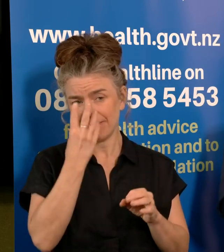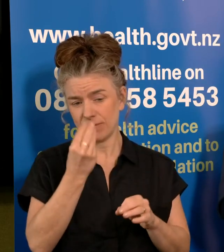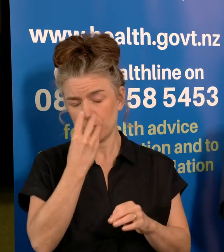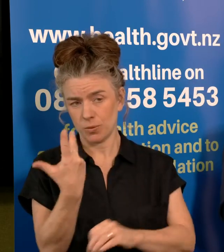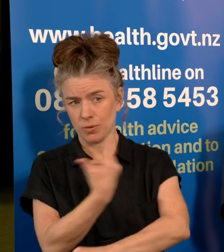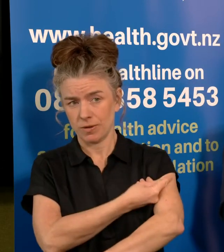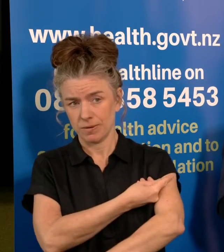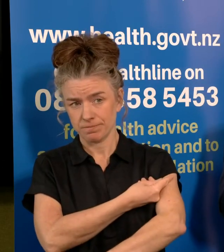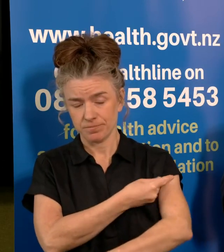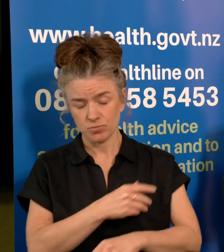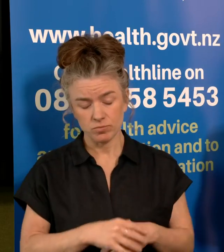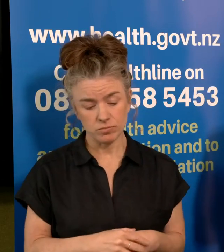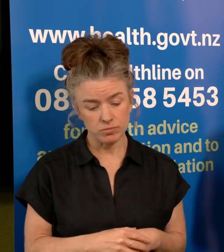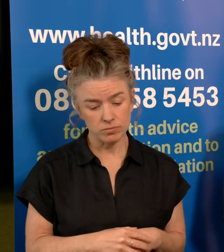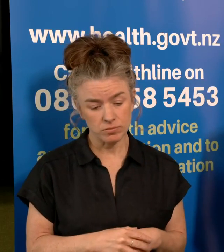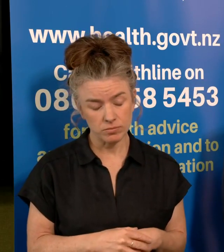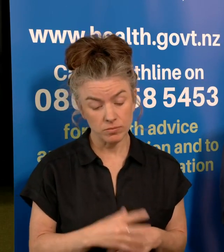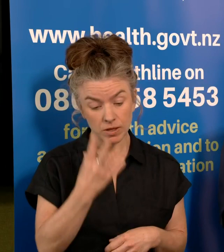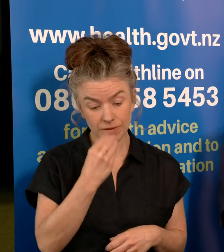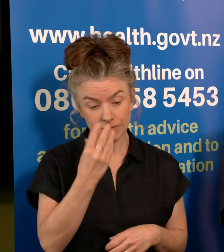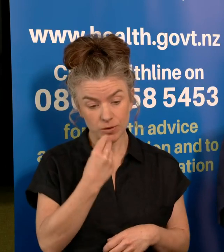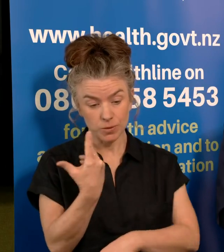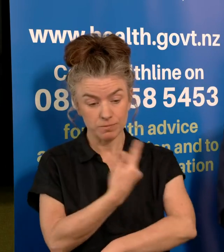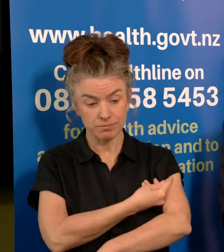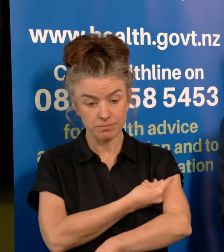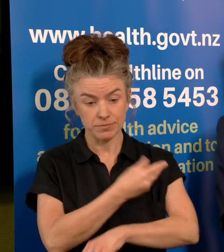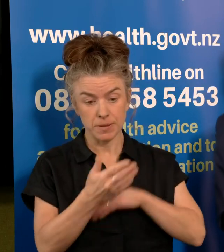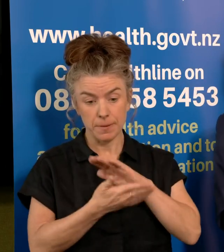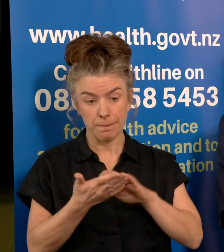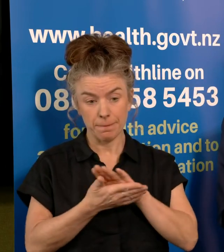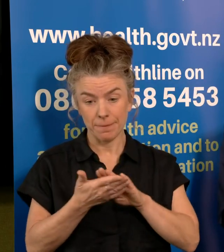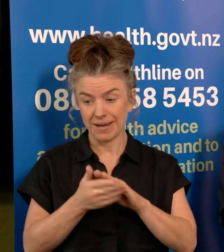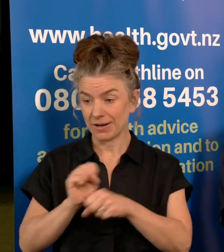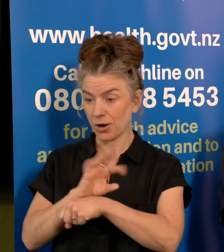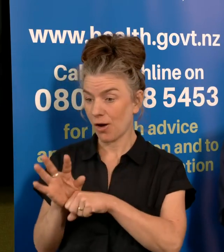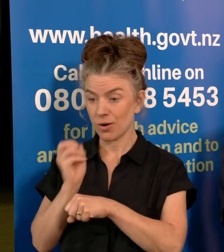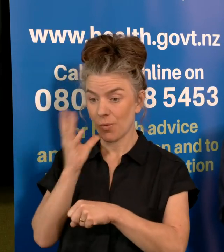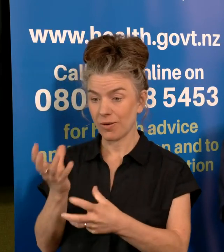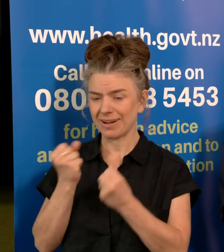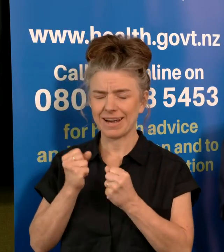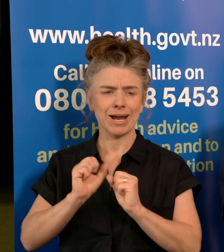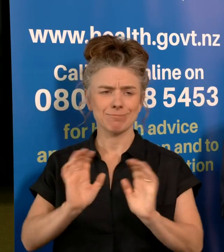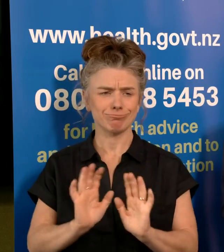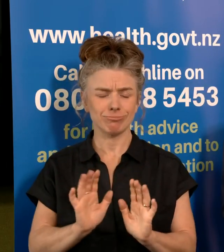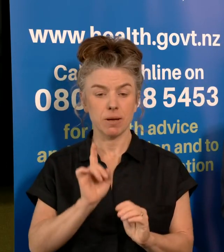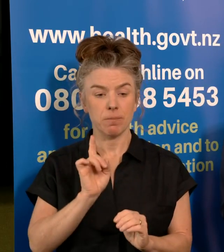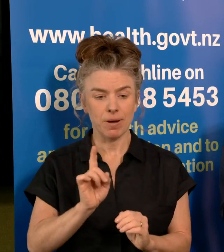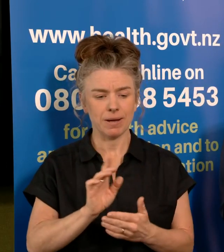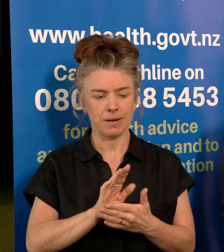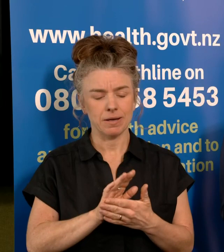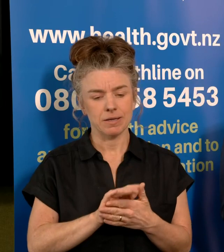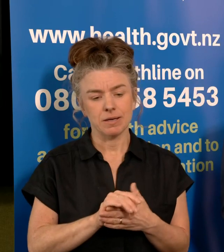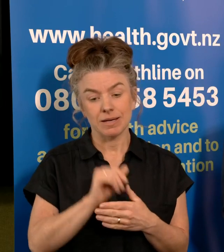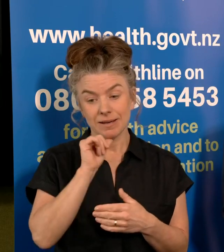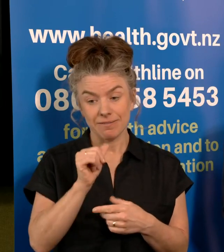influenza vaccination. Now, the influenza vaccination does not provide any protection against COVID-19. However, those are the